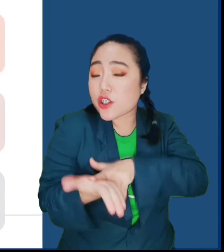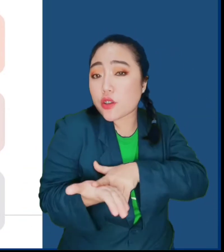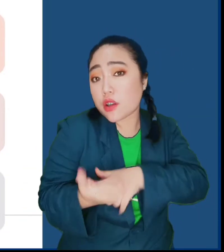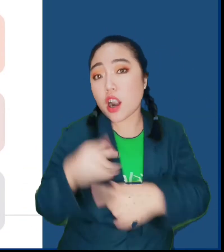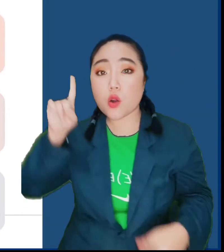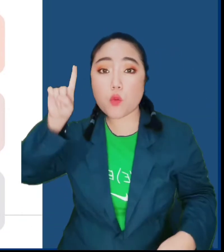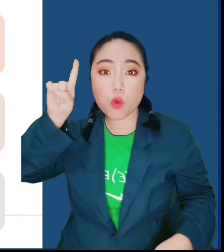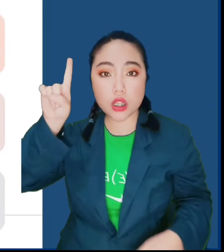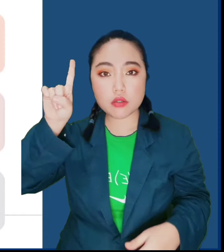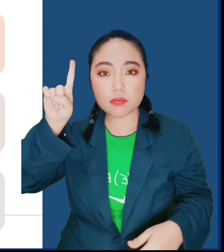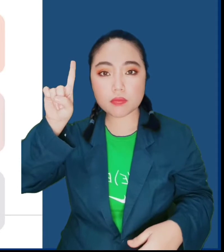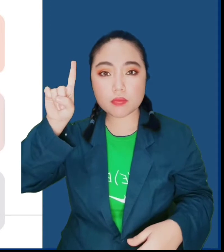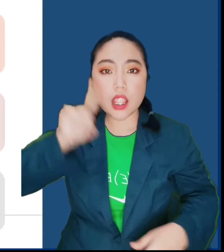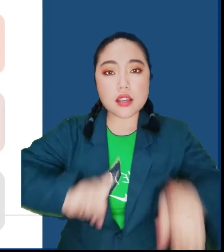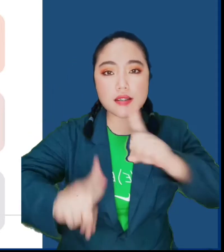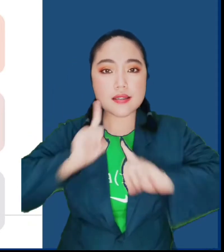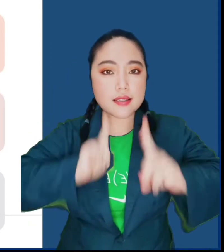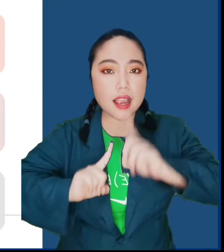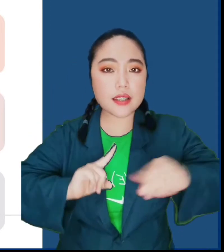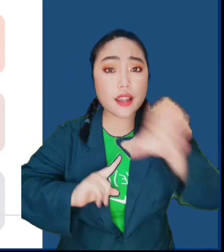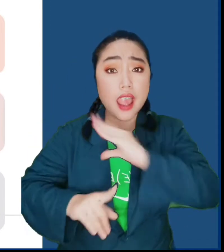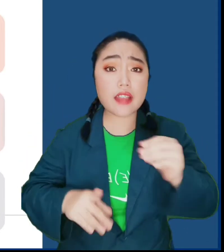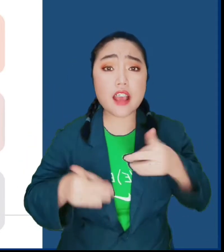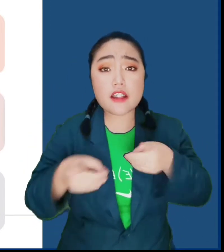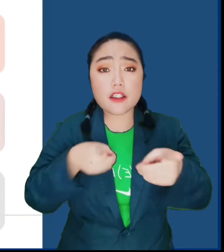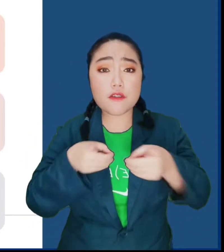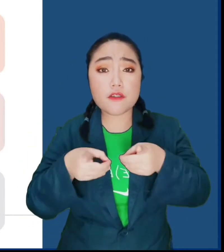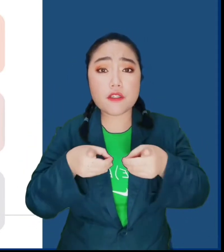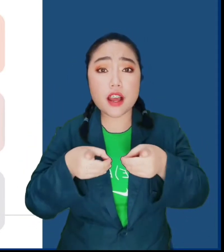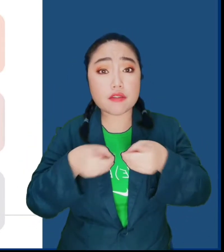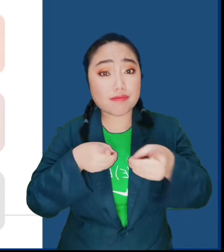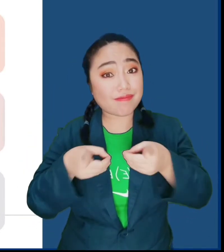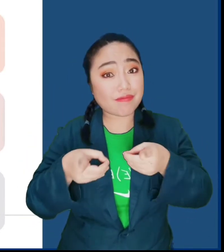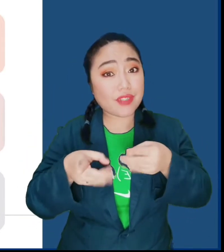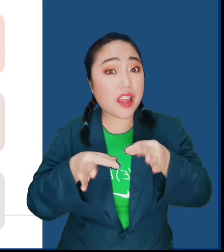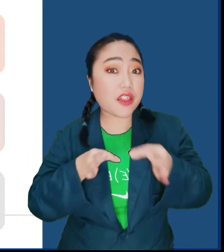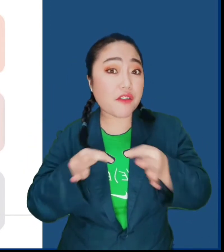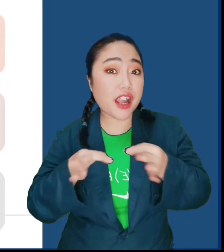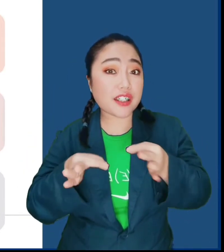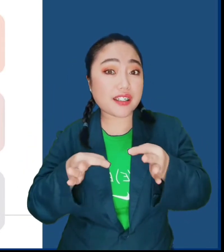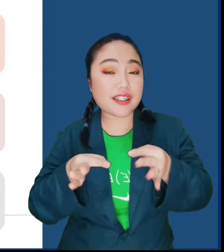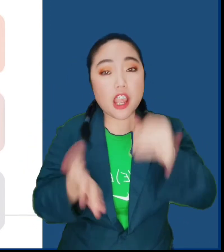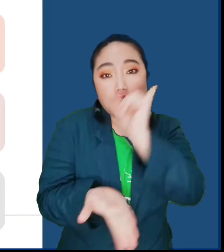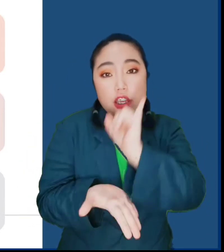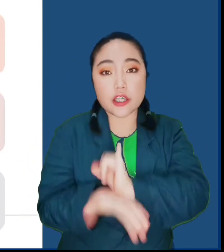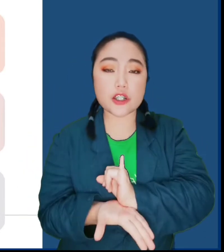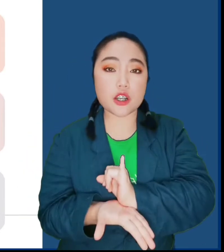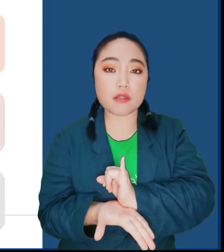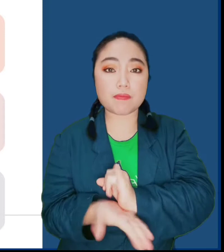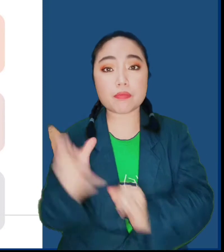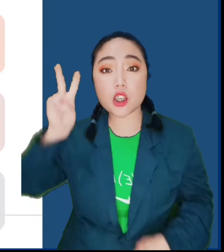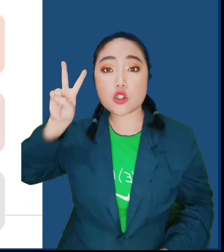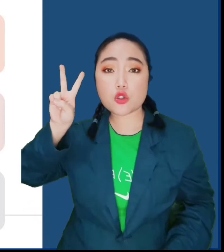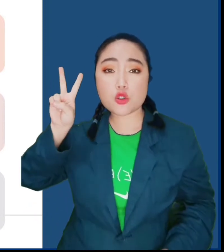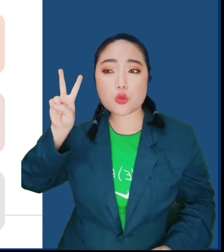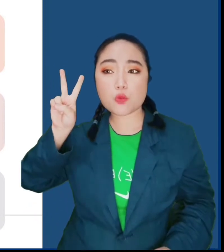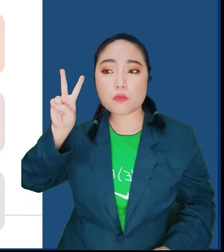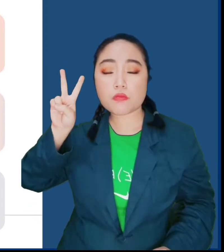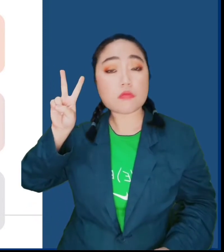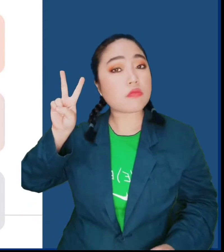lessons. First, for you to sign and define inertia.